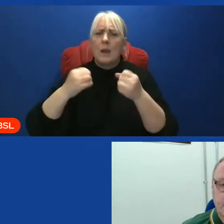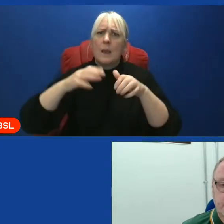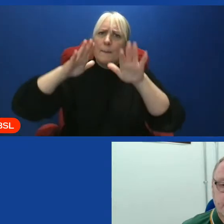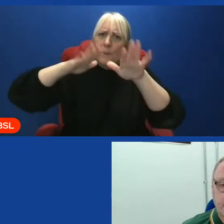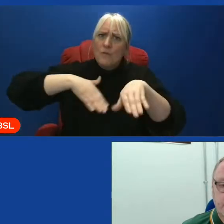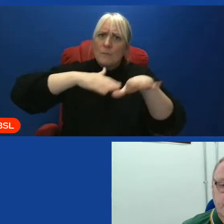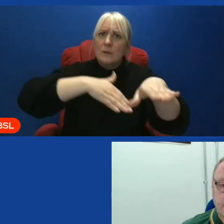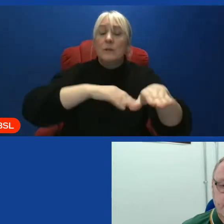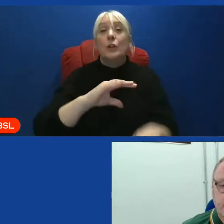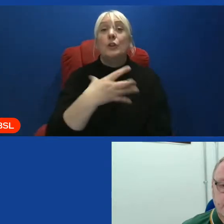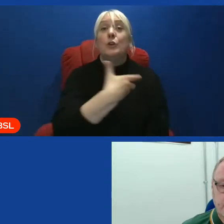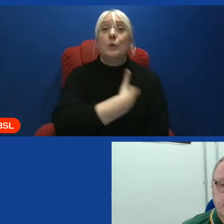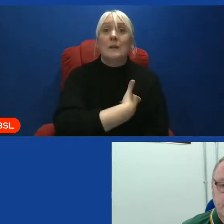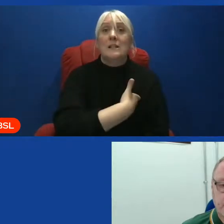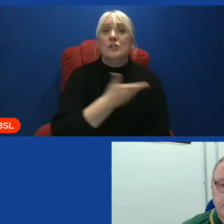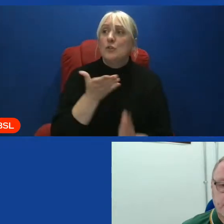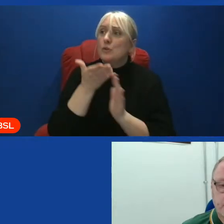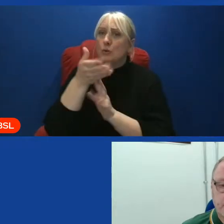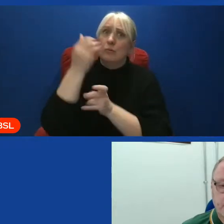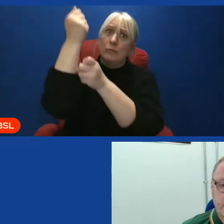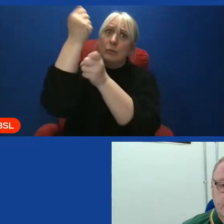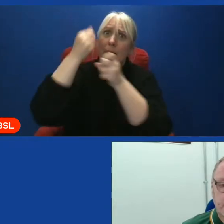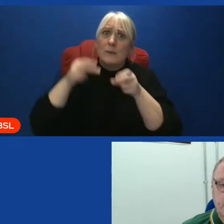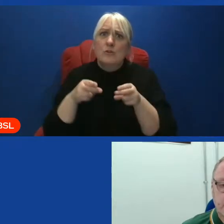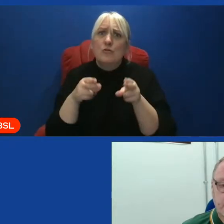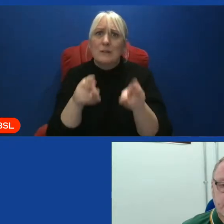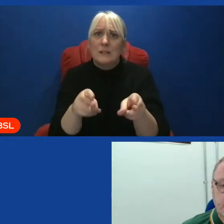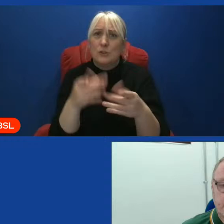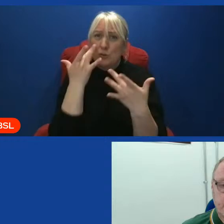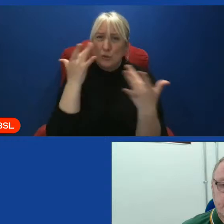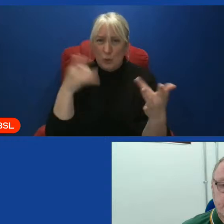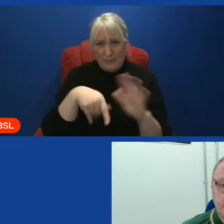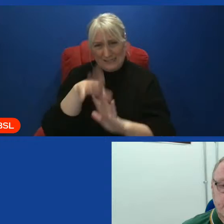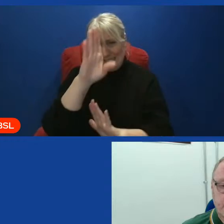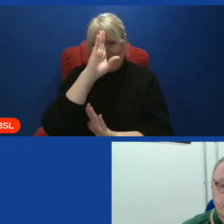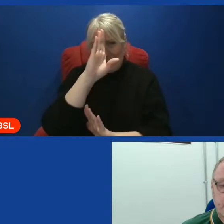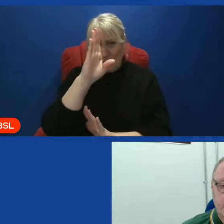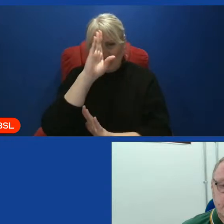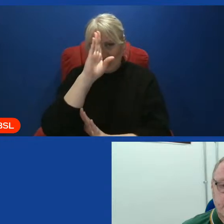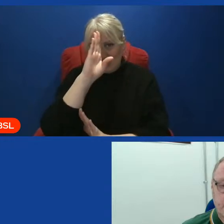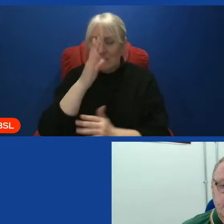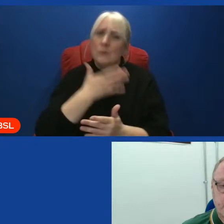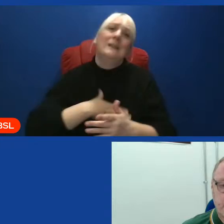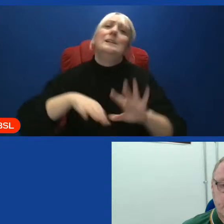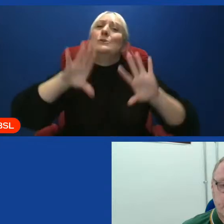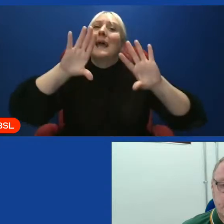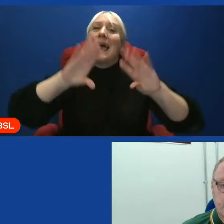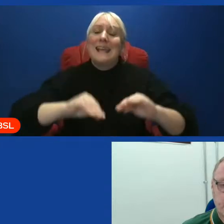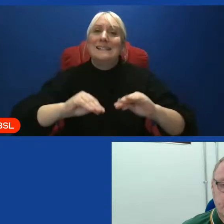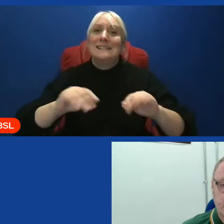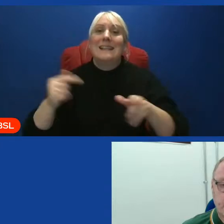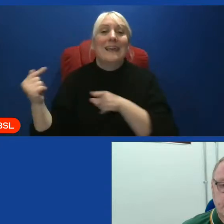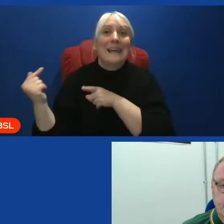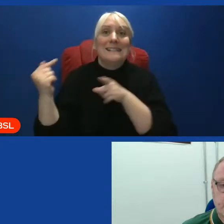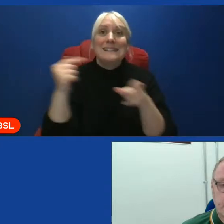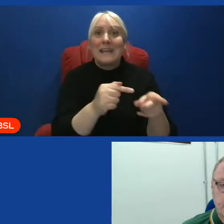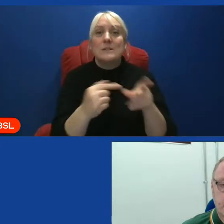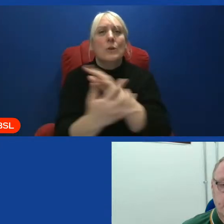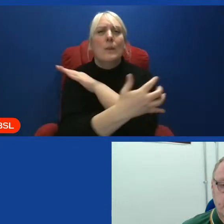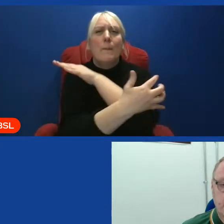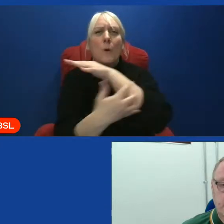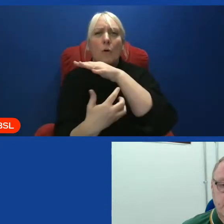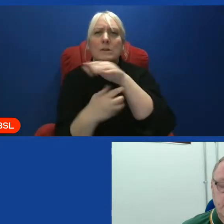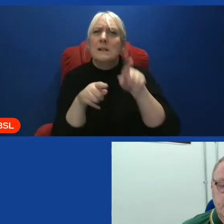unions to the streets to change the dangerous direction of this government and put an end to the attacks on the poorest and